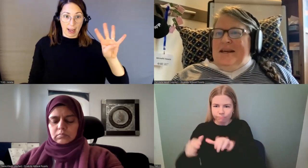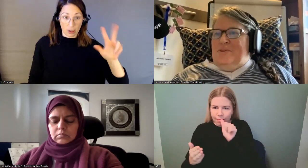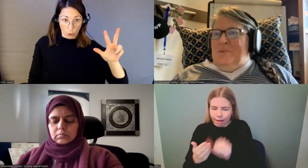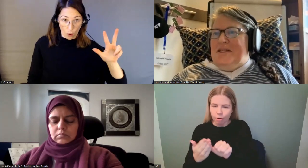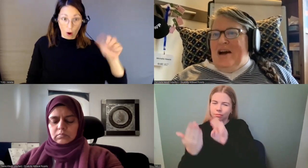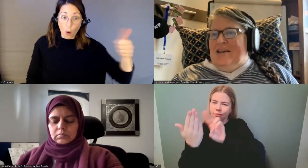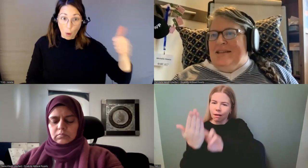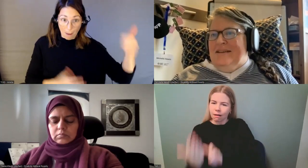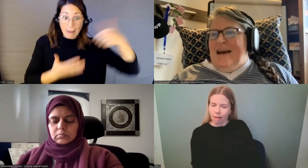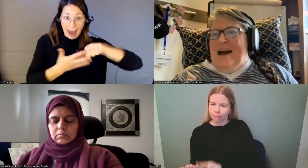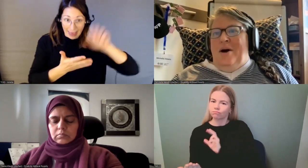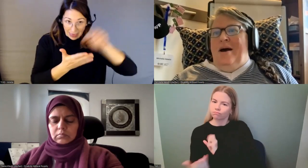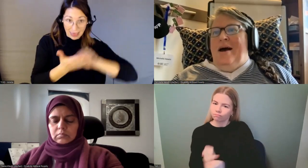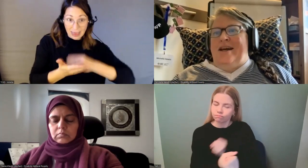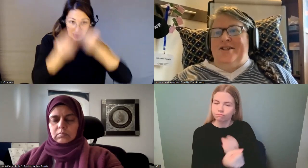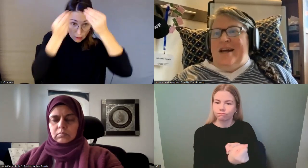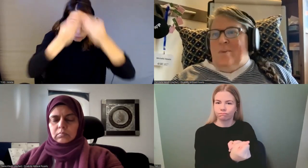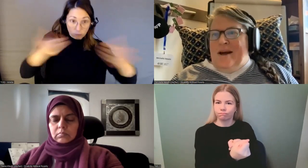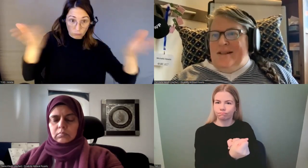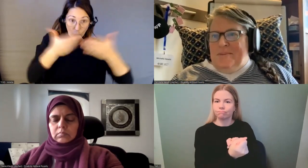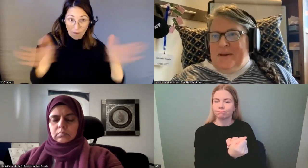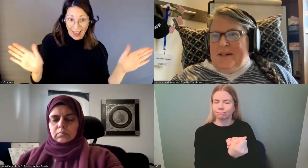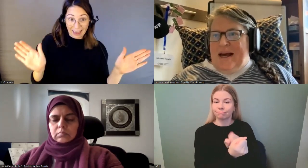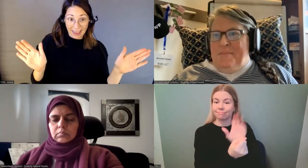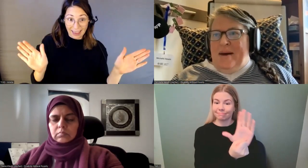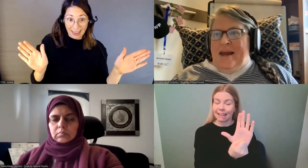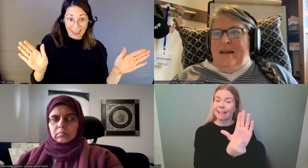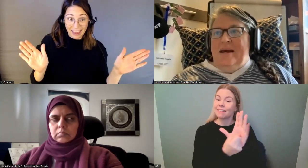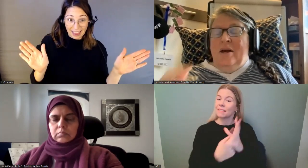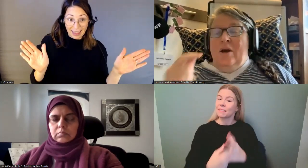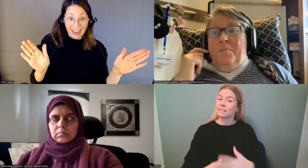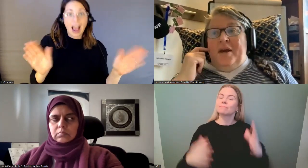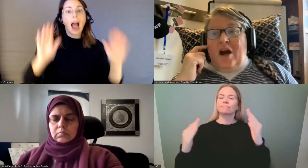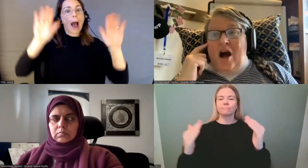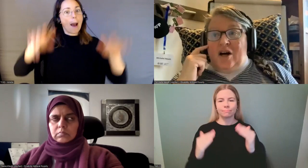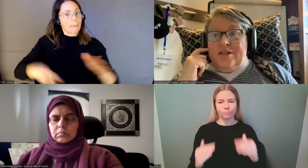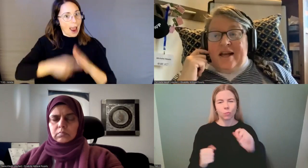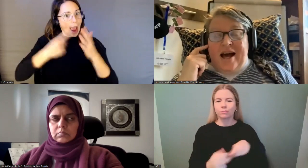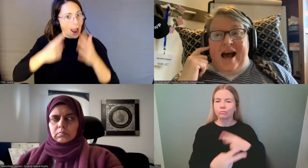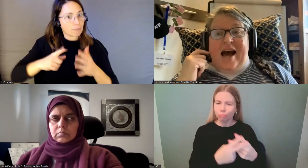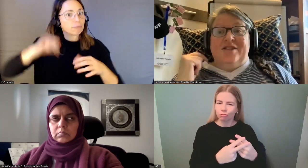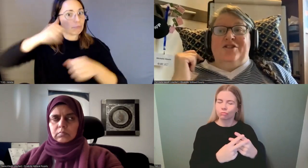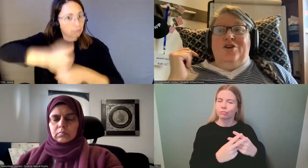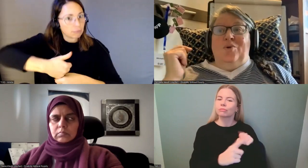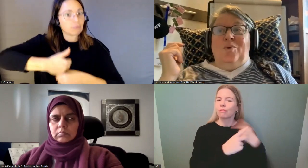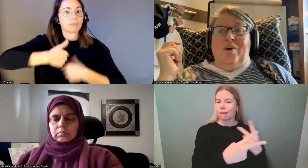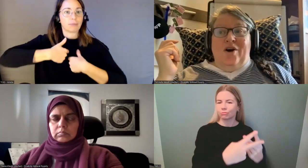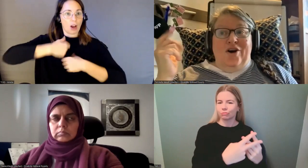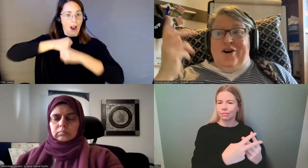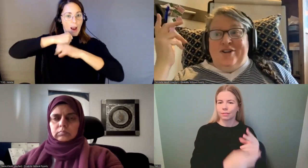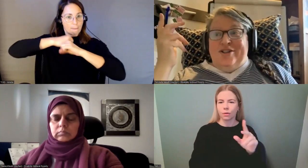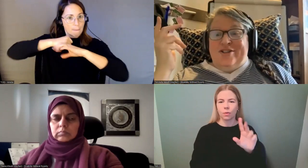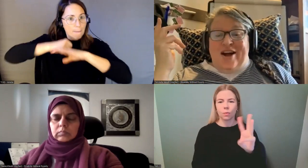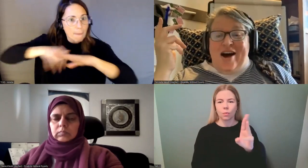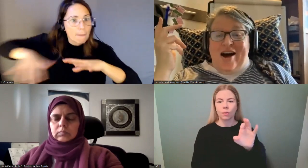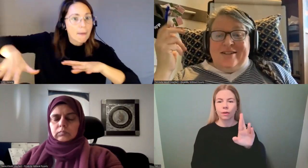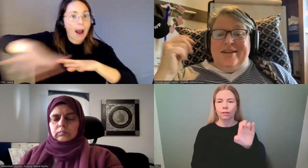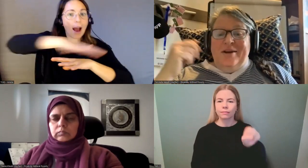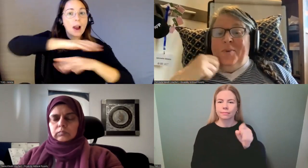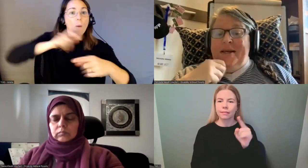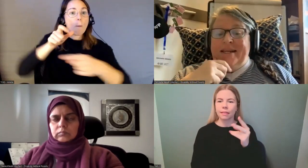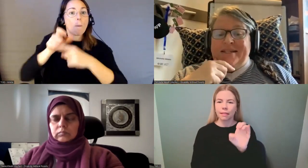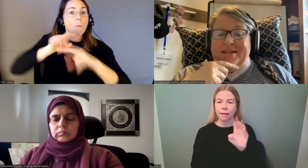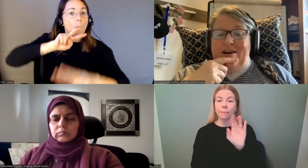after this, we started our hashtag Where's the Bill campaign because, as you heard at the